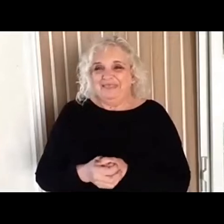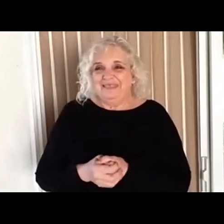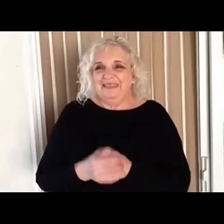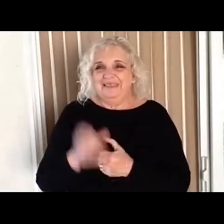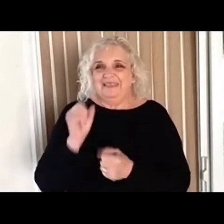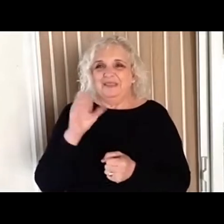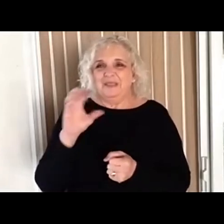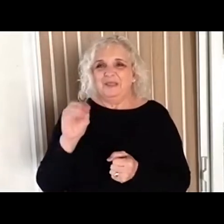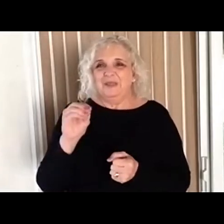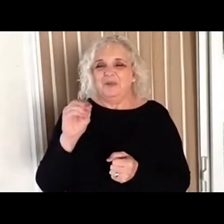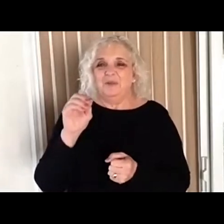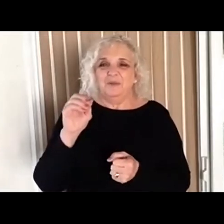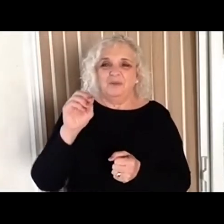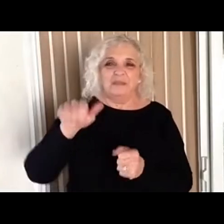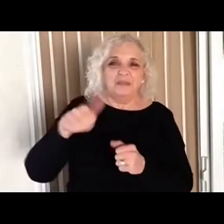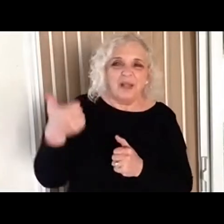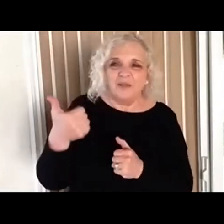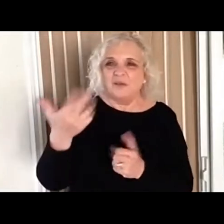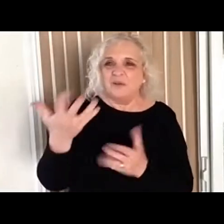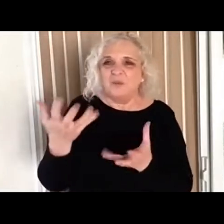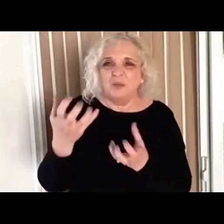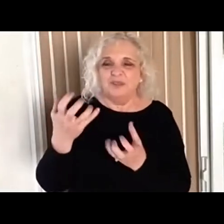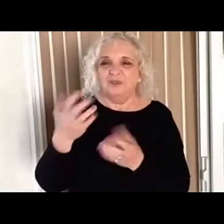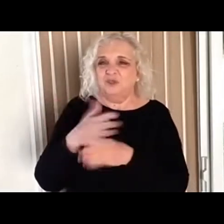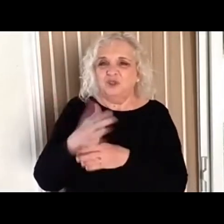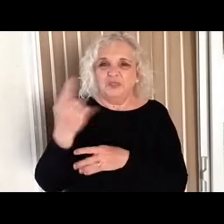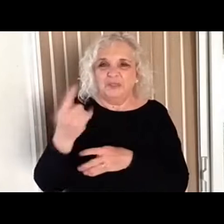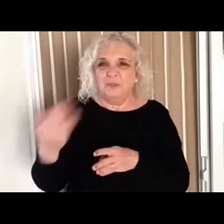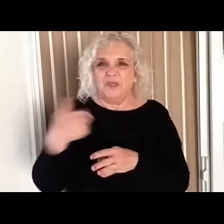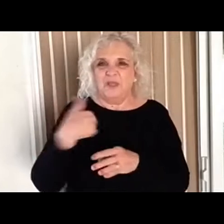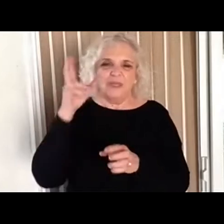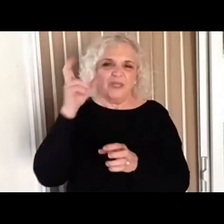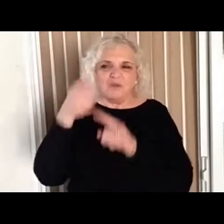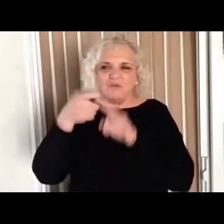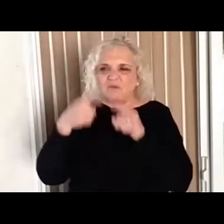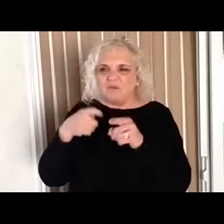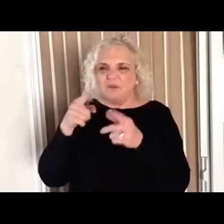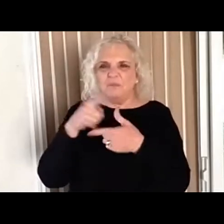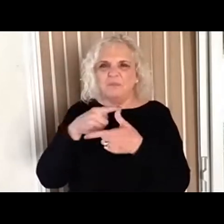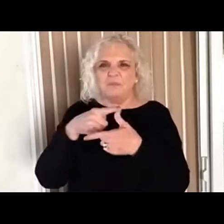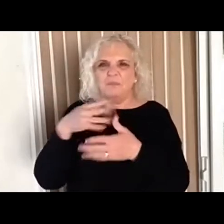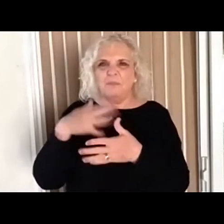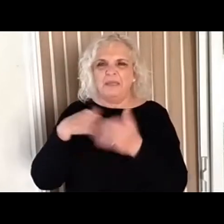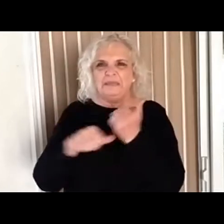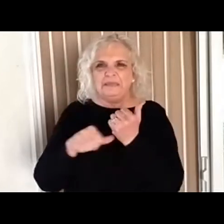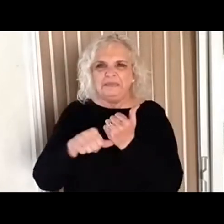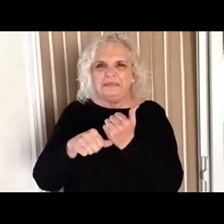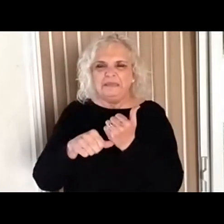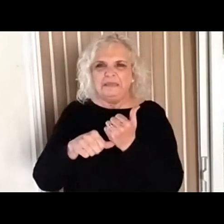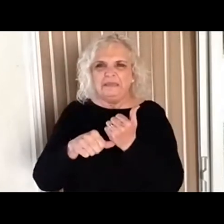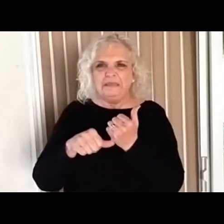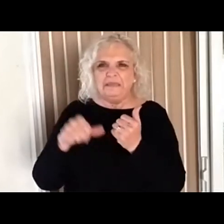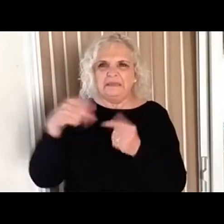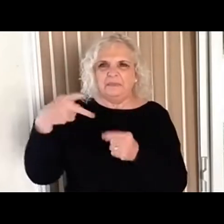So unless somebody else would like to speak, I think I'm hearing from my assistants that Pam was the only